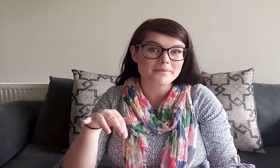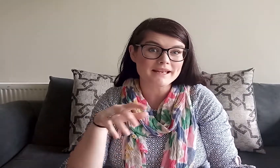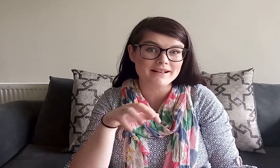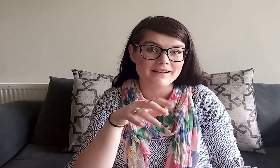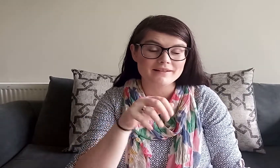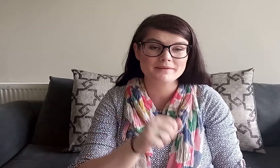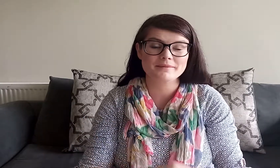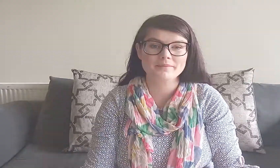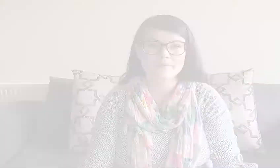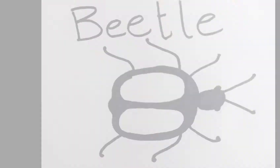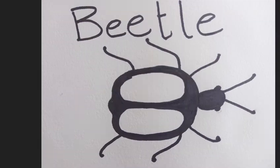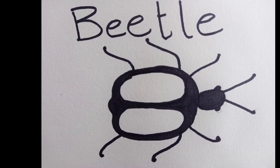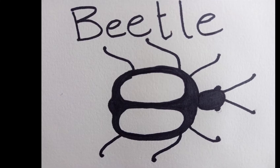beetle.